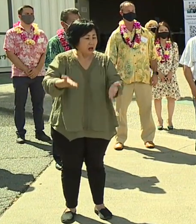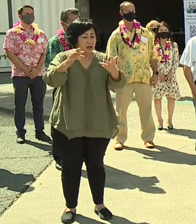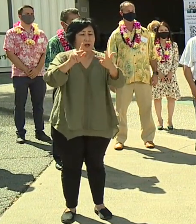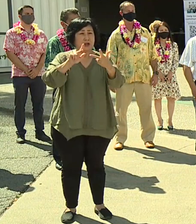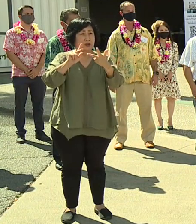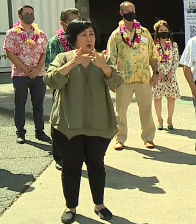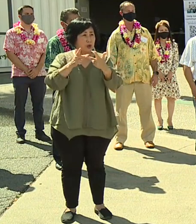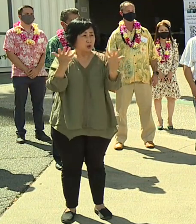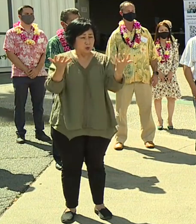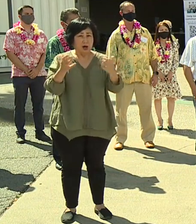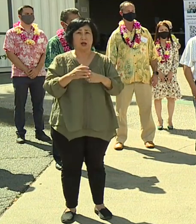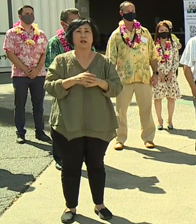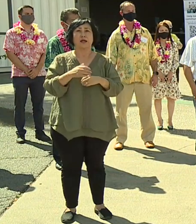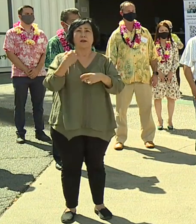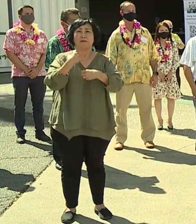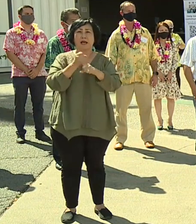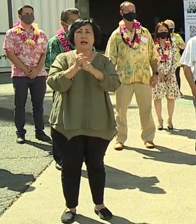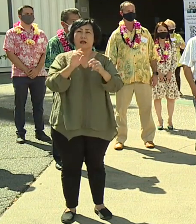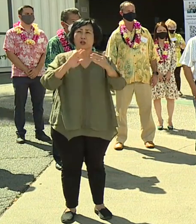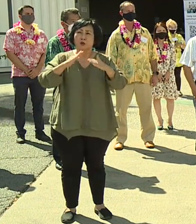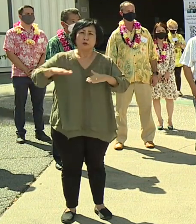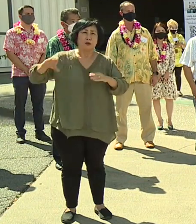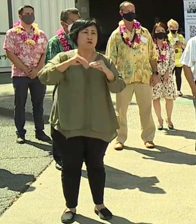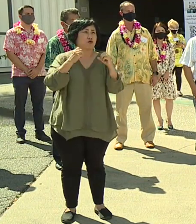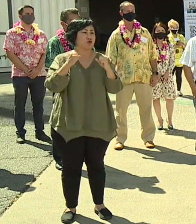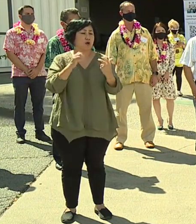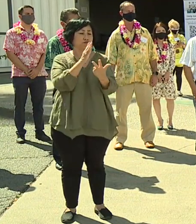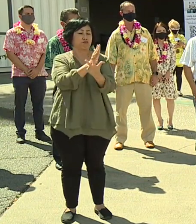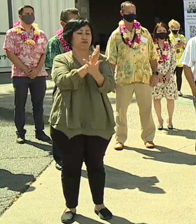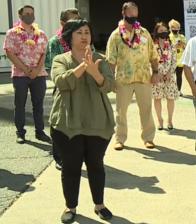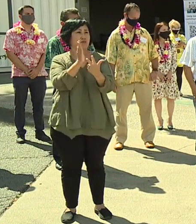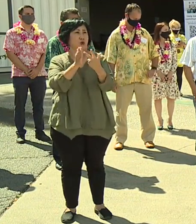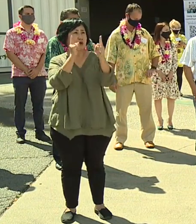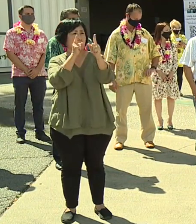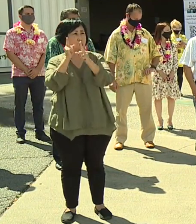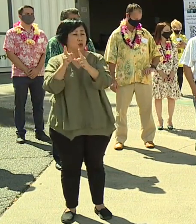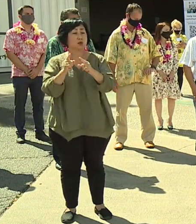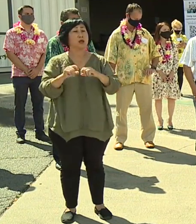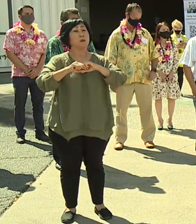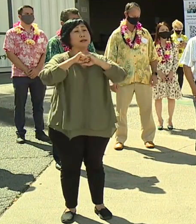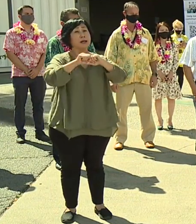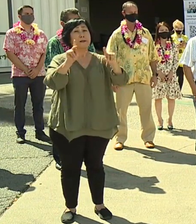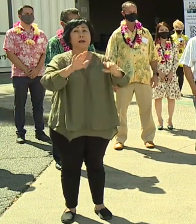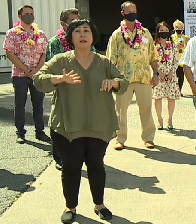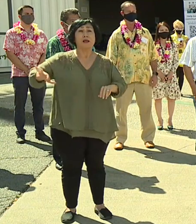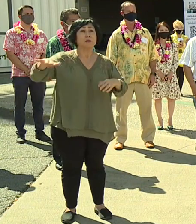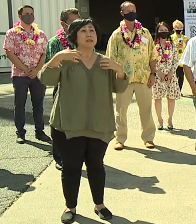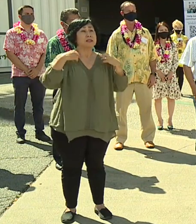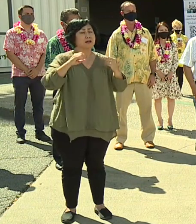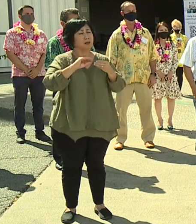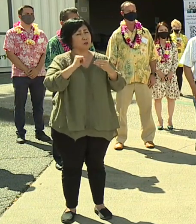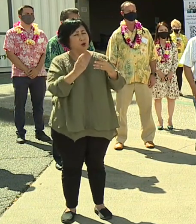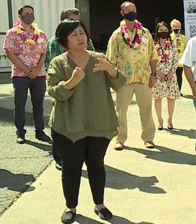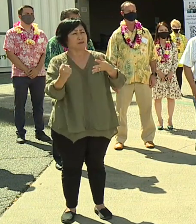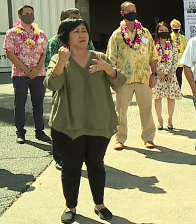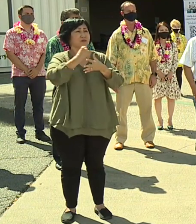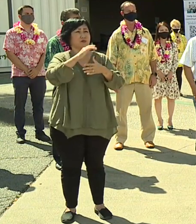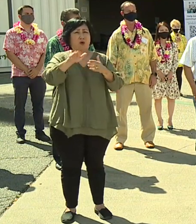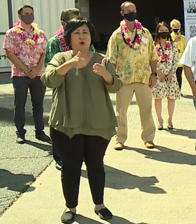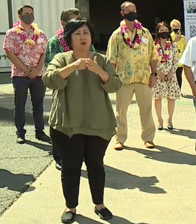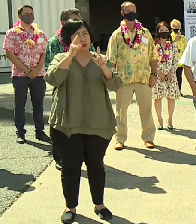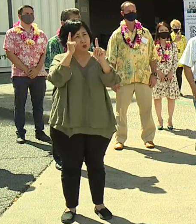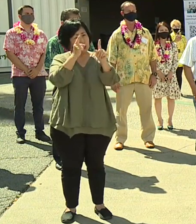And third is strengthening our community. And protecting public health has been the highest priority for all of